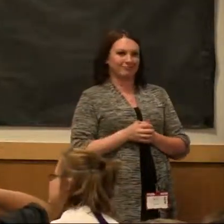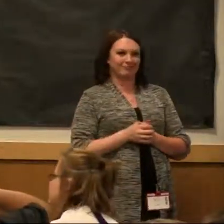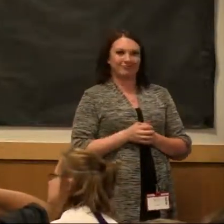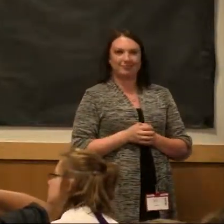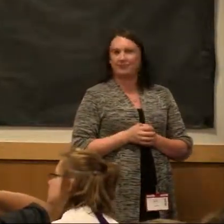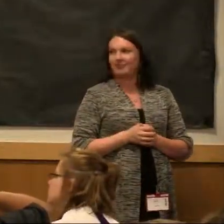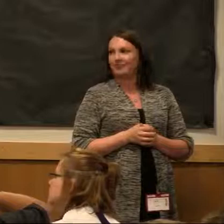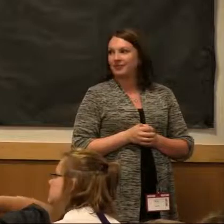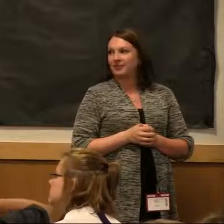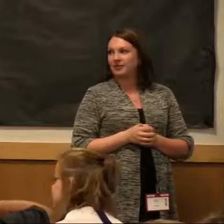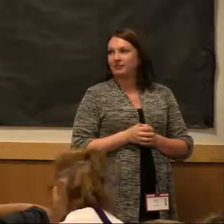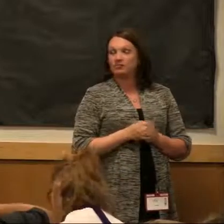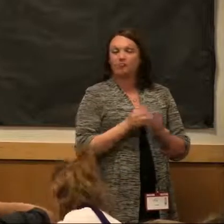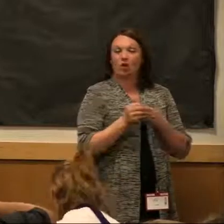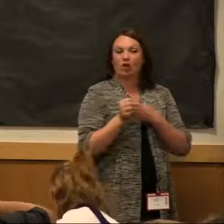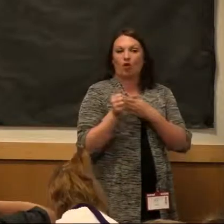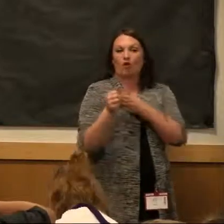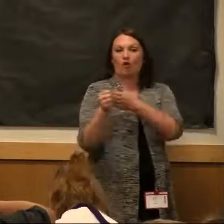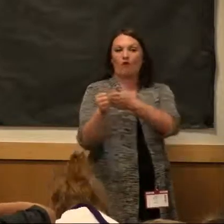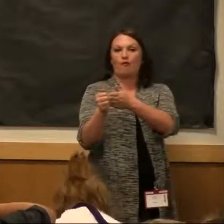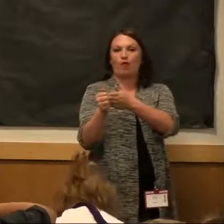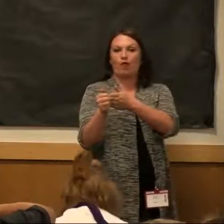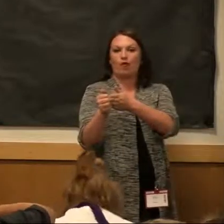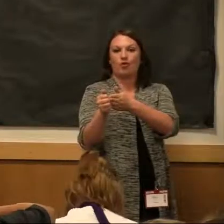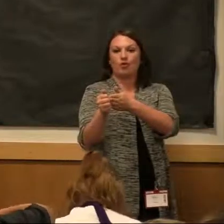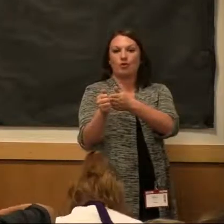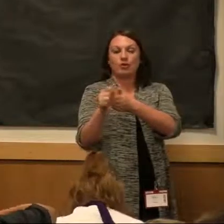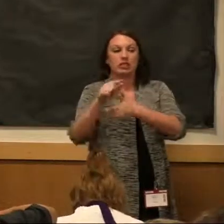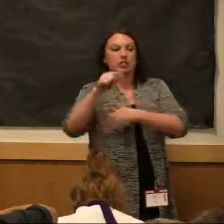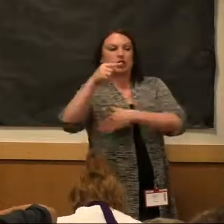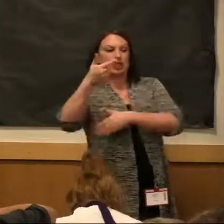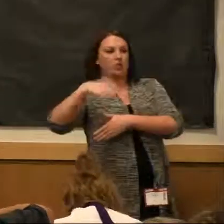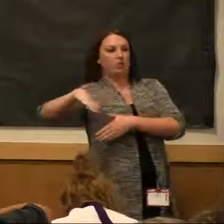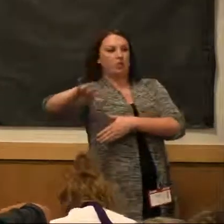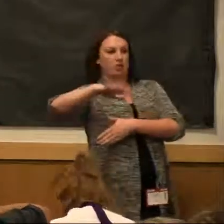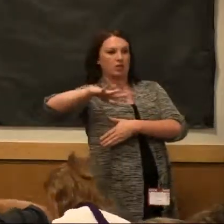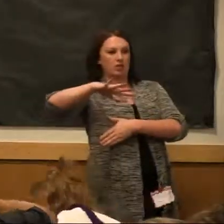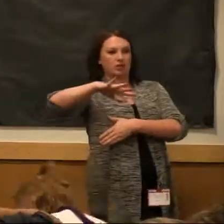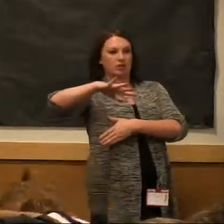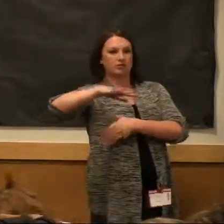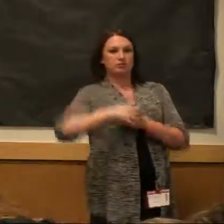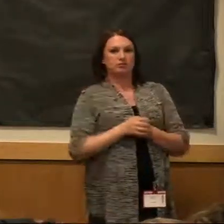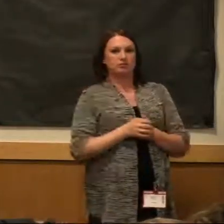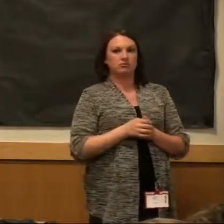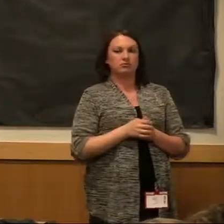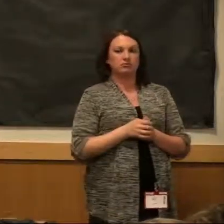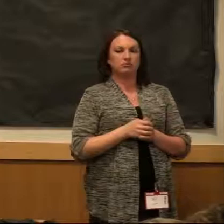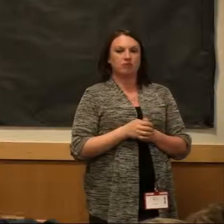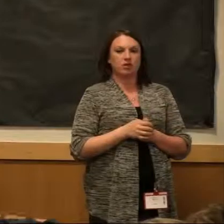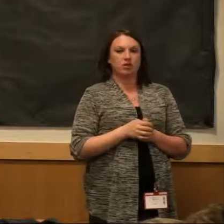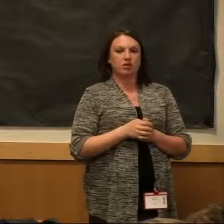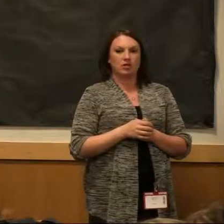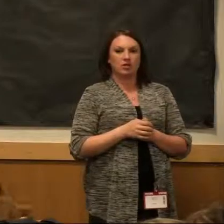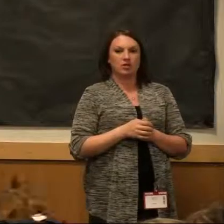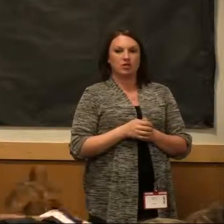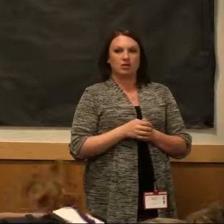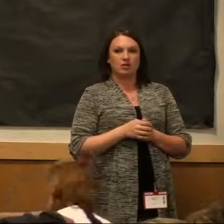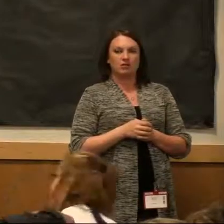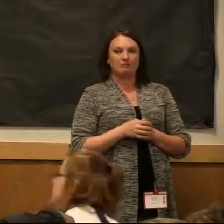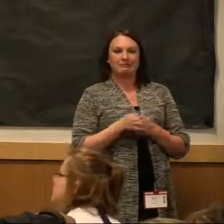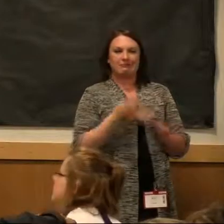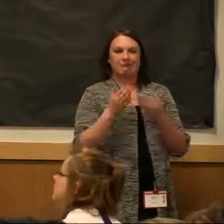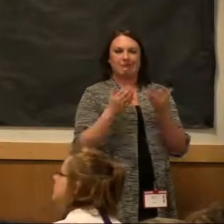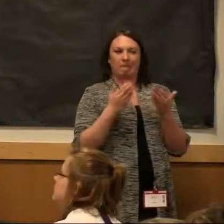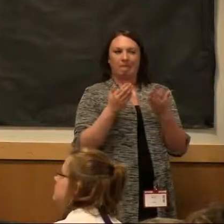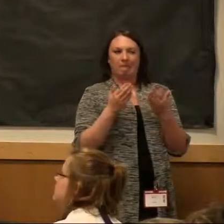could follow your guides to your next location. They might be just delayed a little